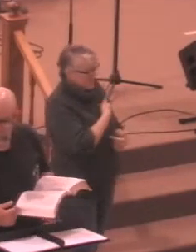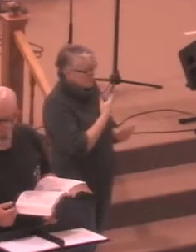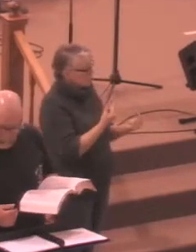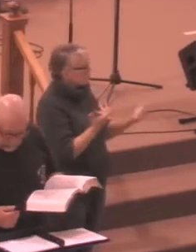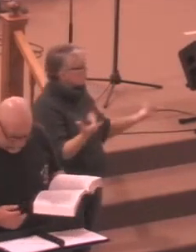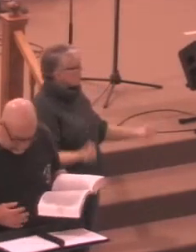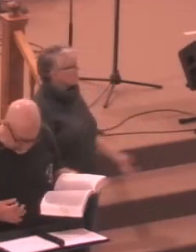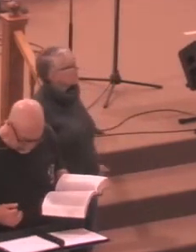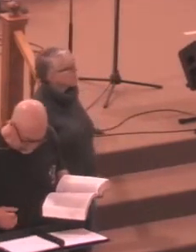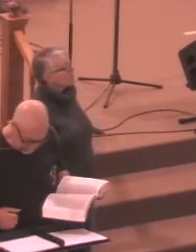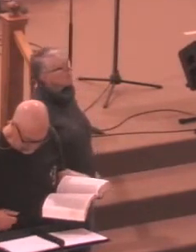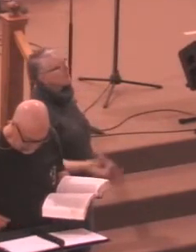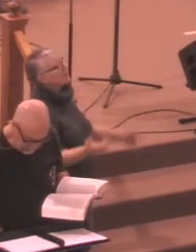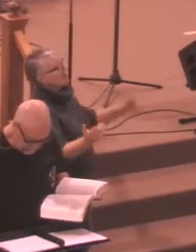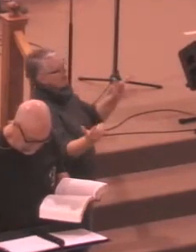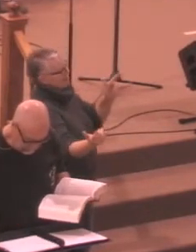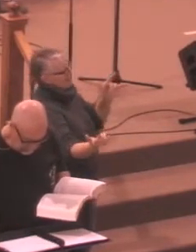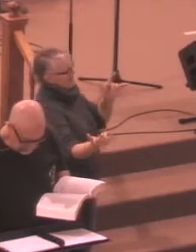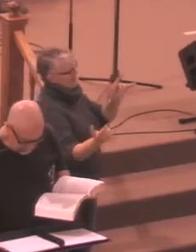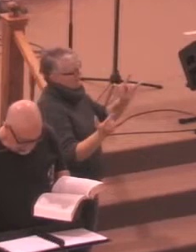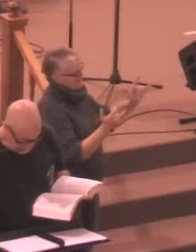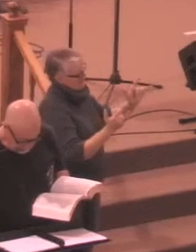Love each other. Love one another.